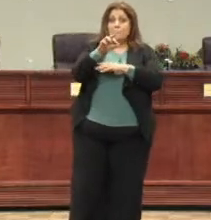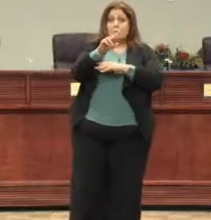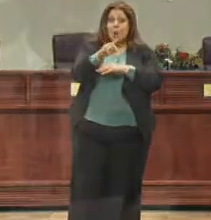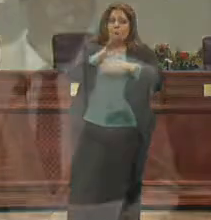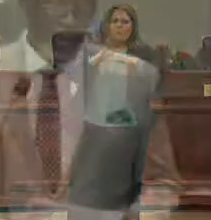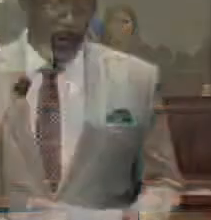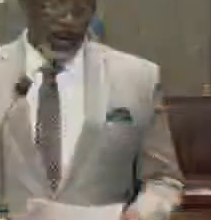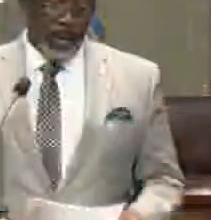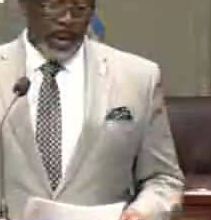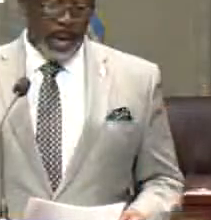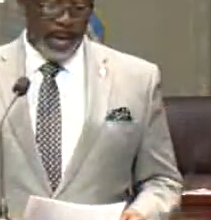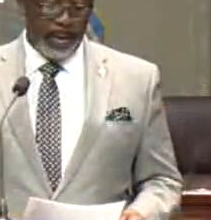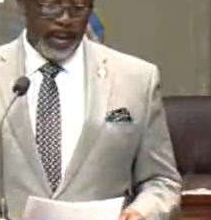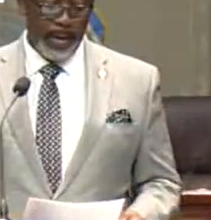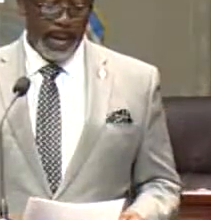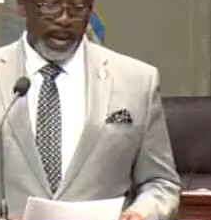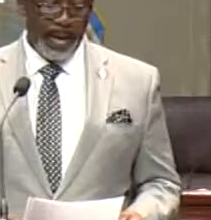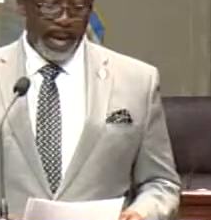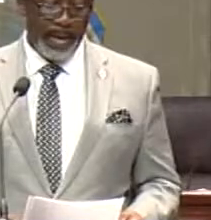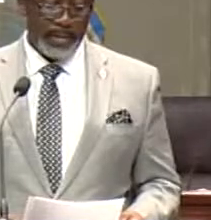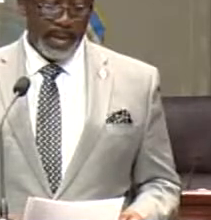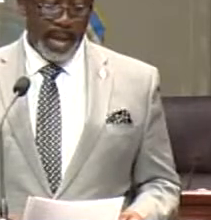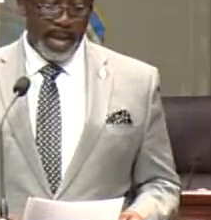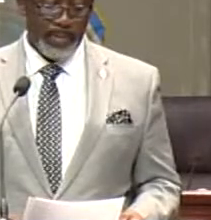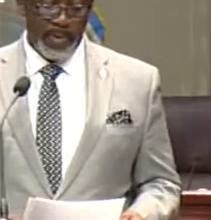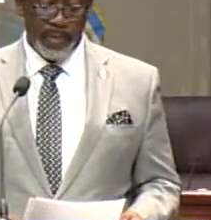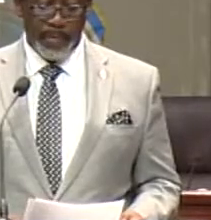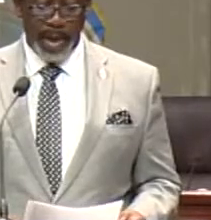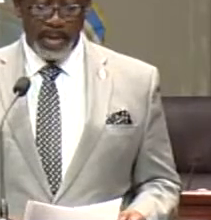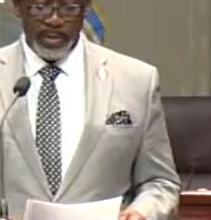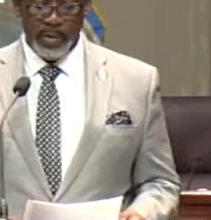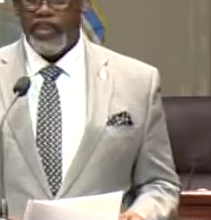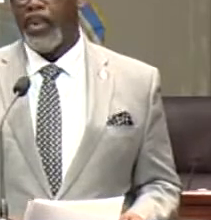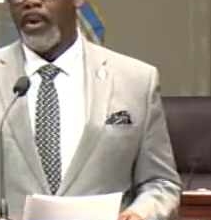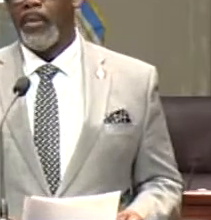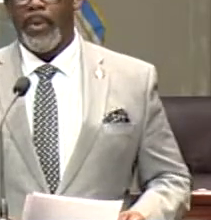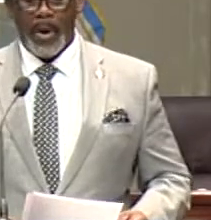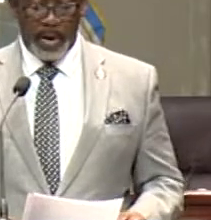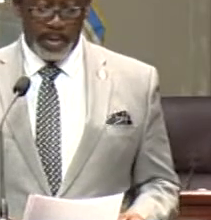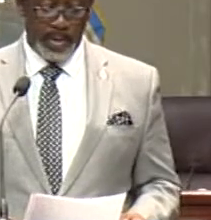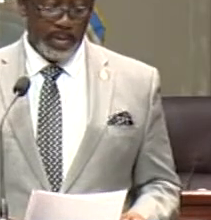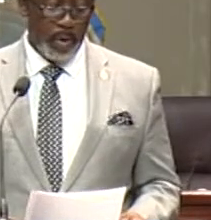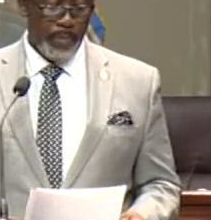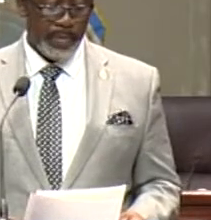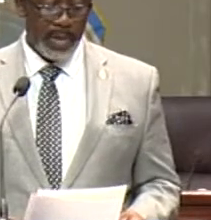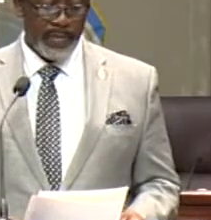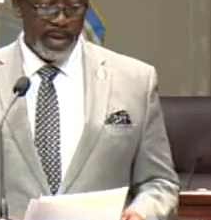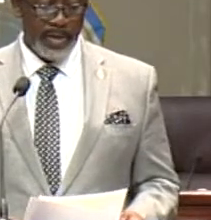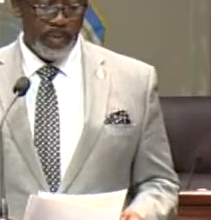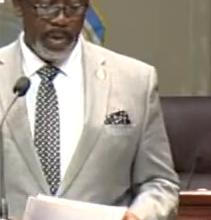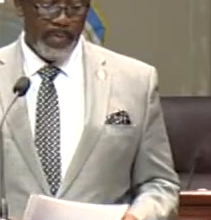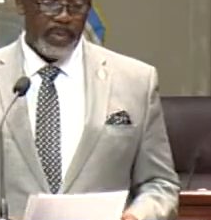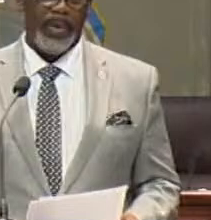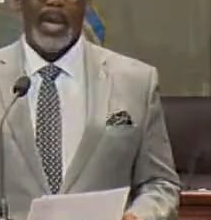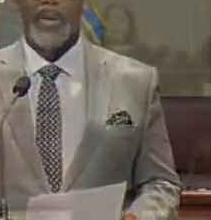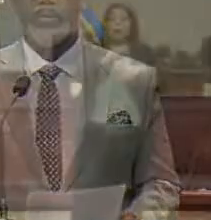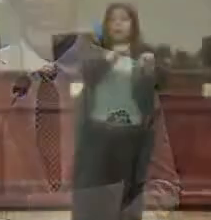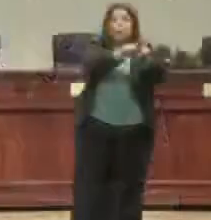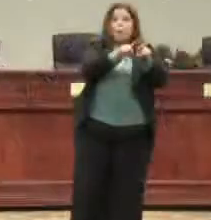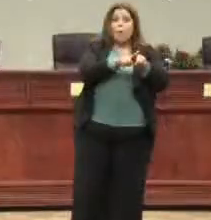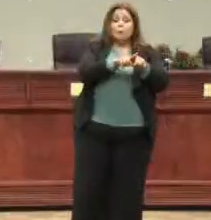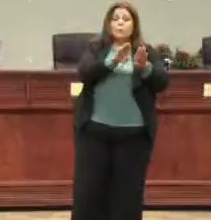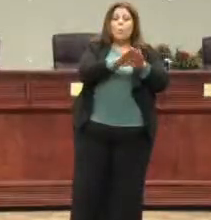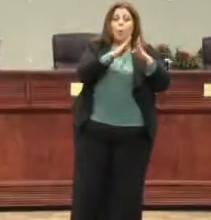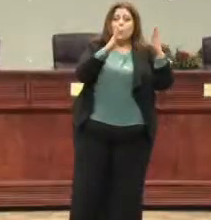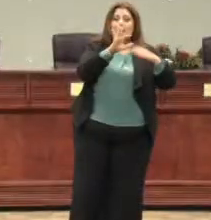site. And as it has been for the past year, Barnett Park is open 7 days a week between the hours of